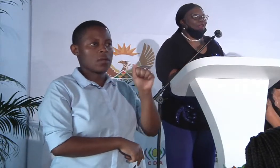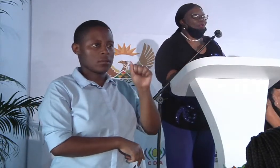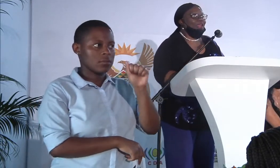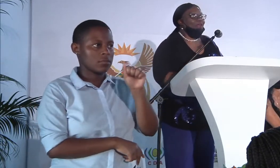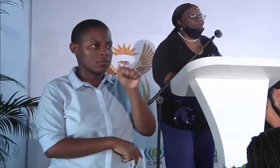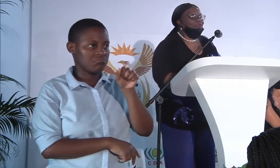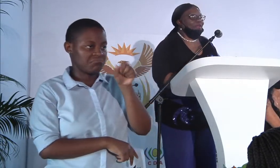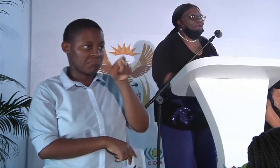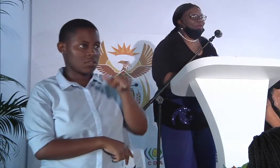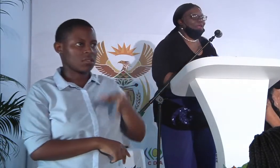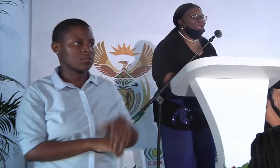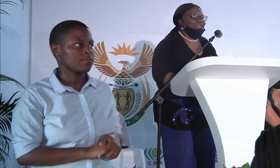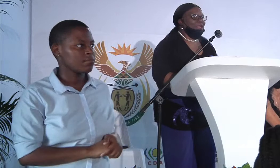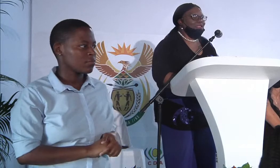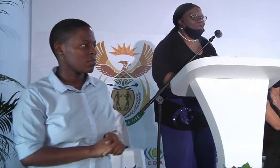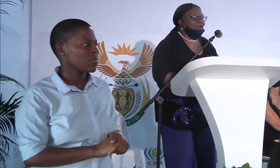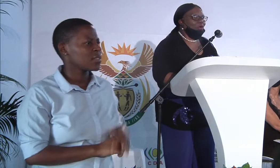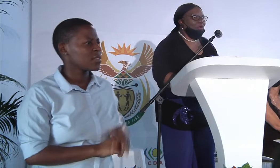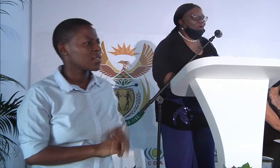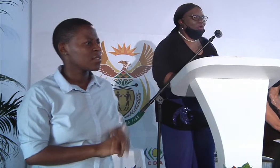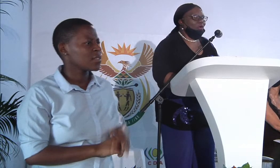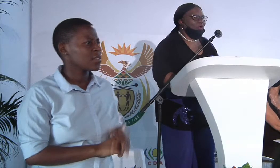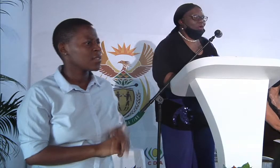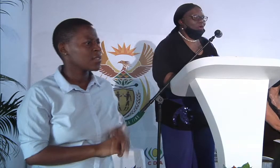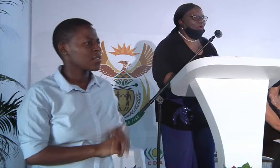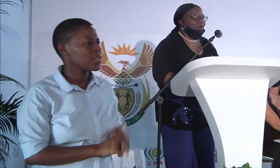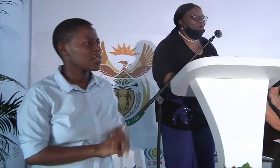Can you get that recording?